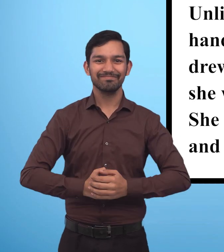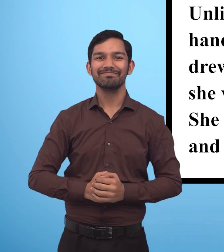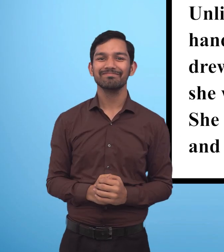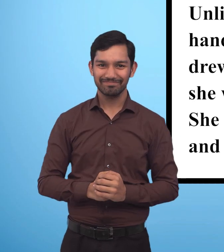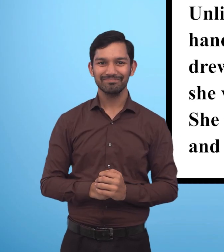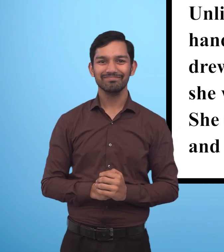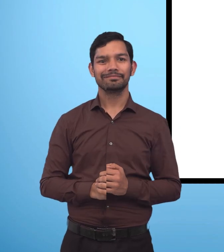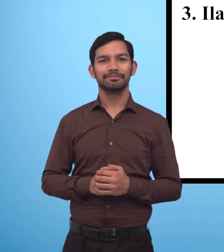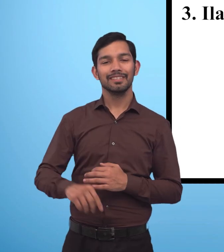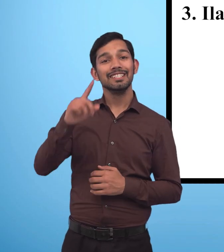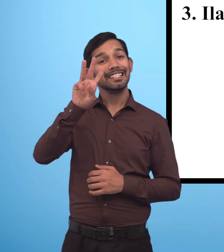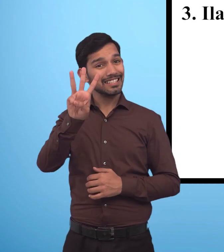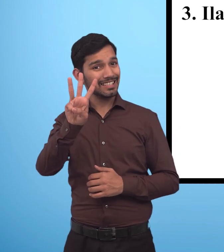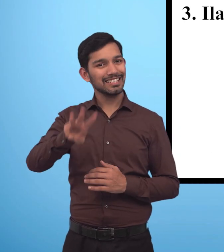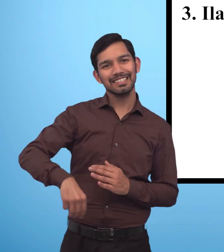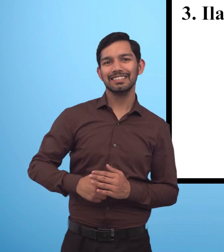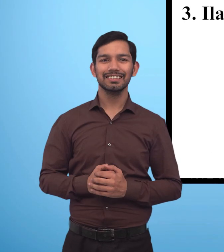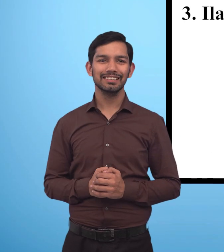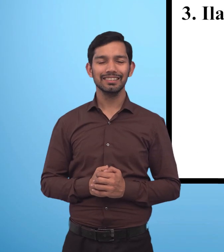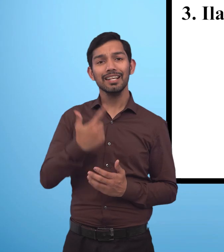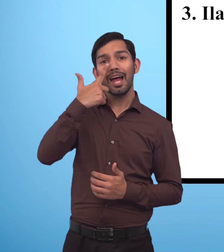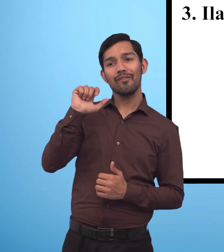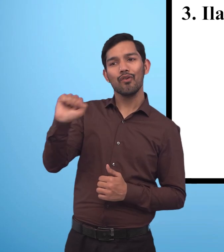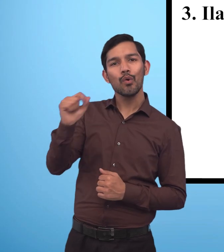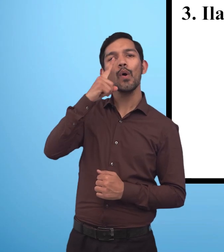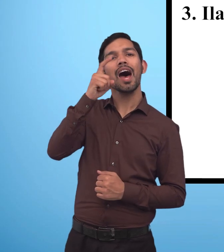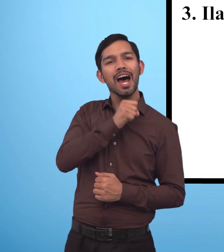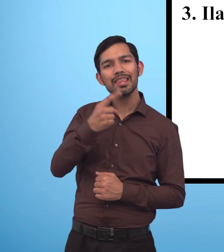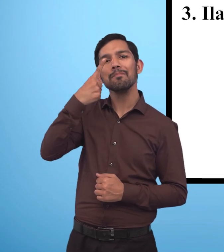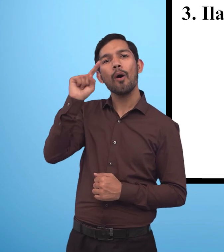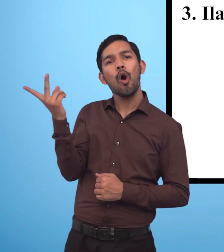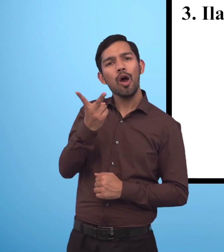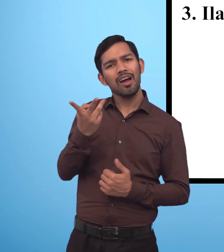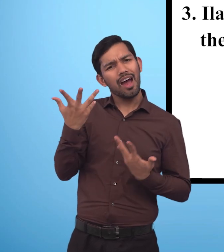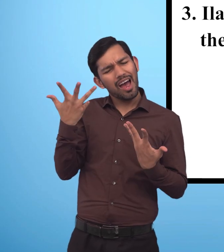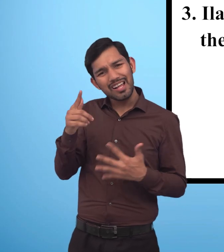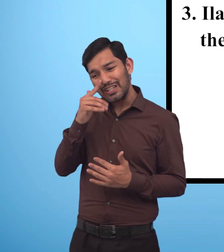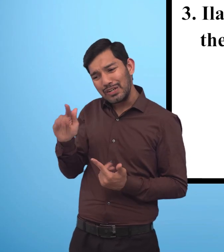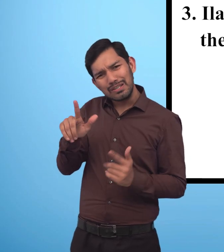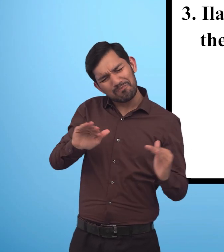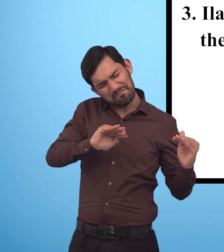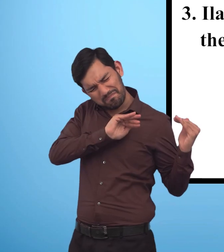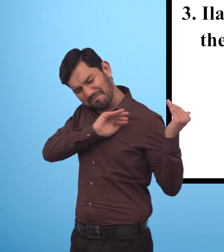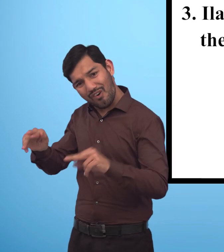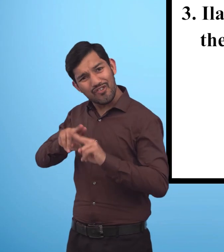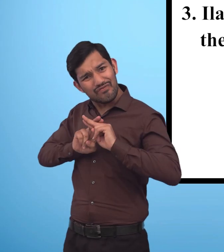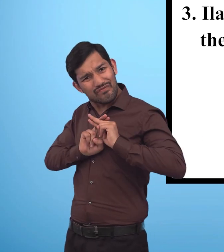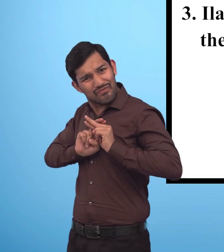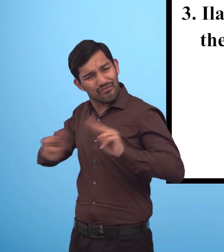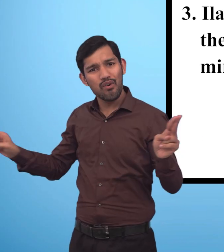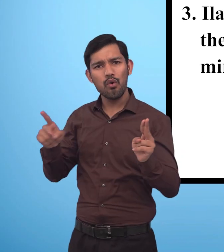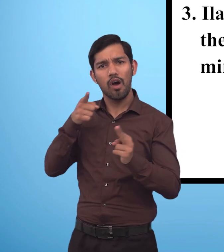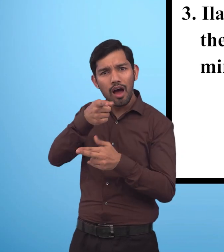slate. 3. Ila's mother and grandmother encouraged the little girl and